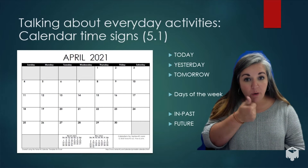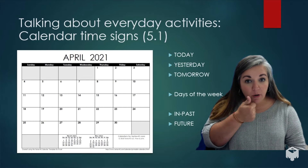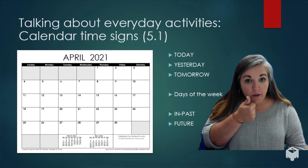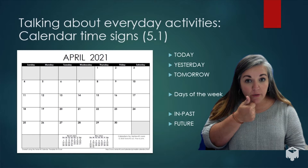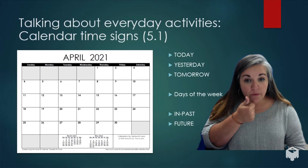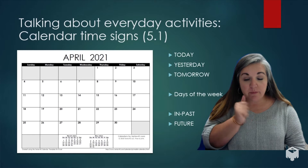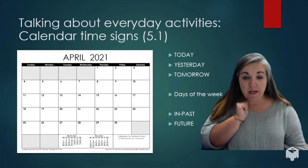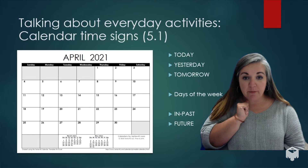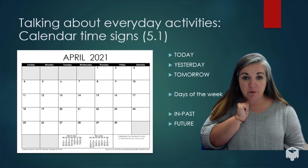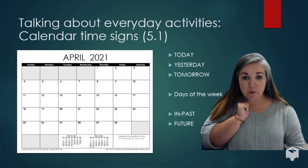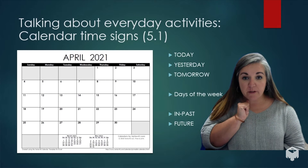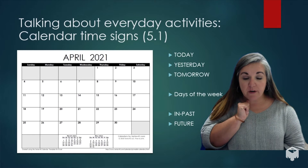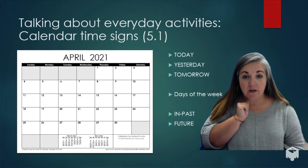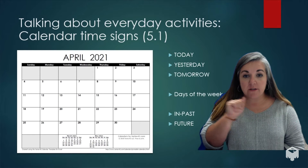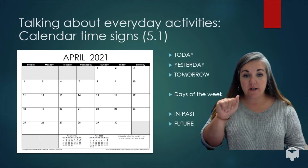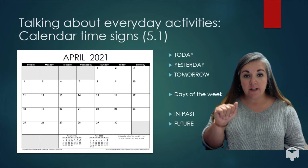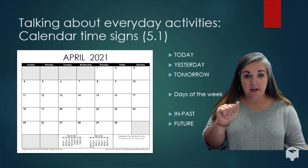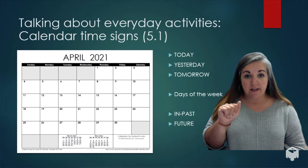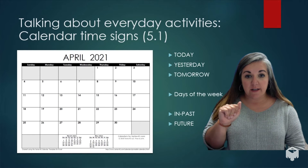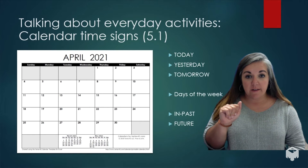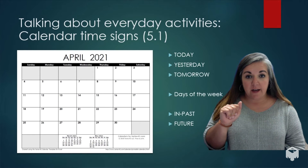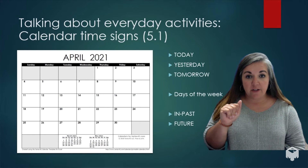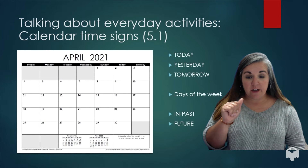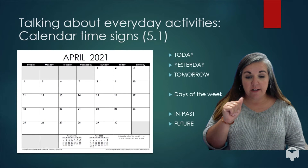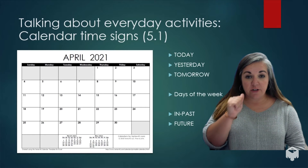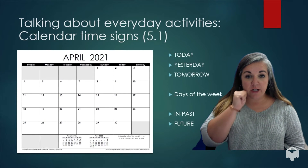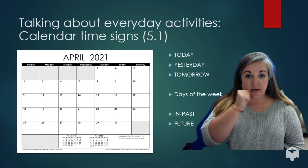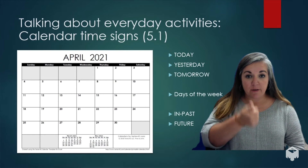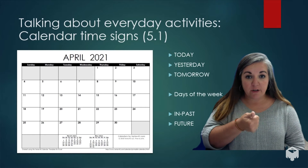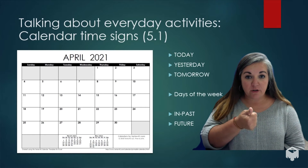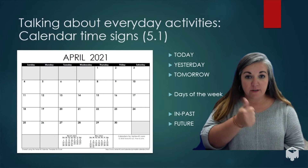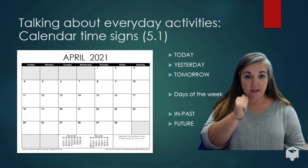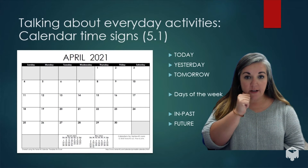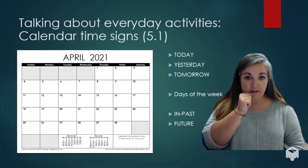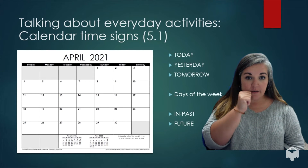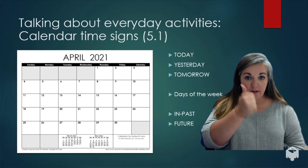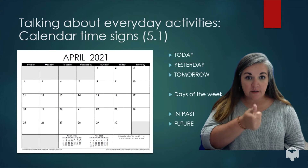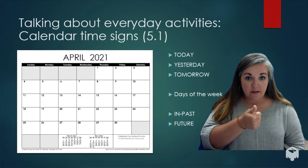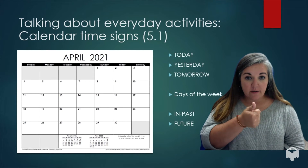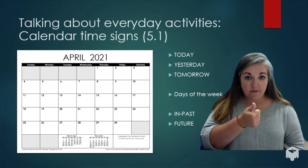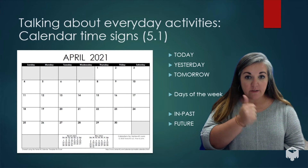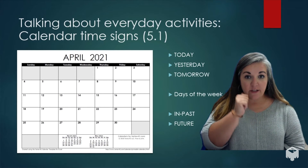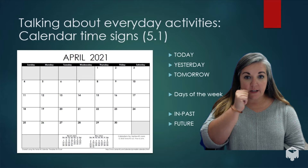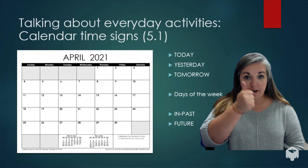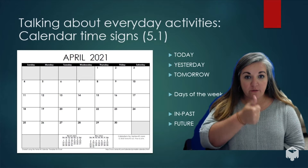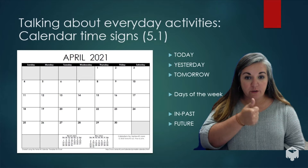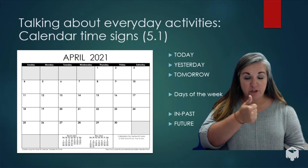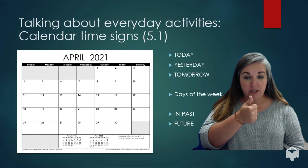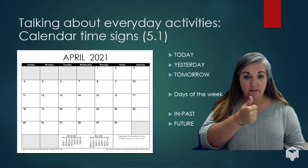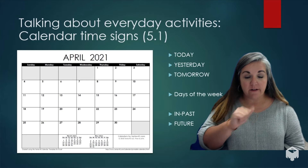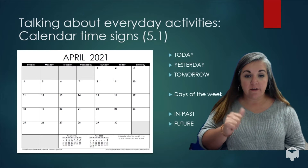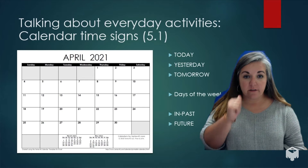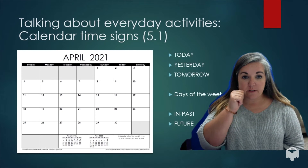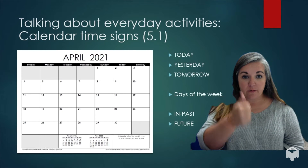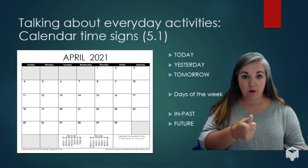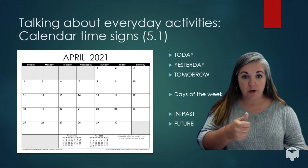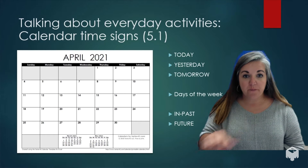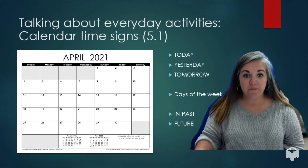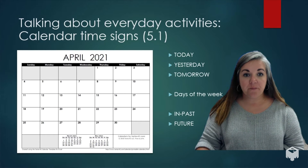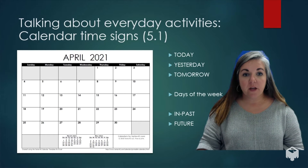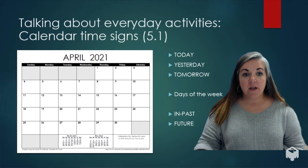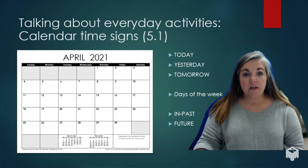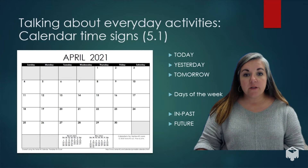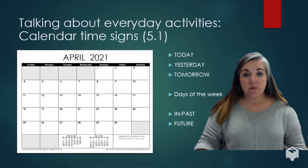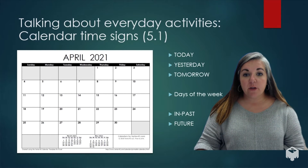so tomorrow would be April 21st. Again, the A hand shape, and you're just kind of flicking it off your cheek there,